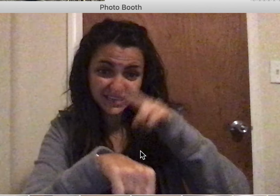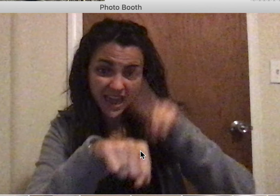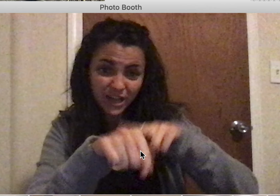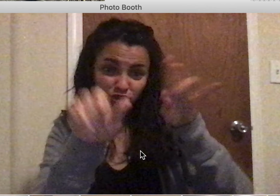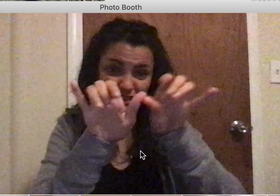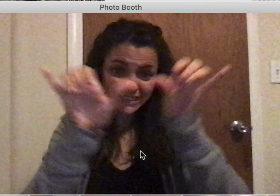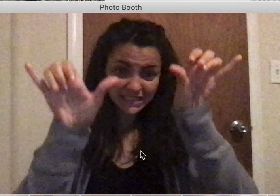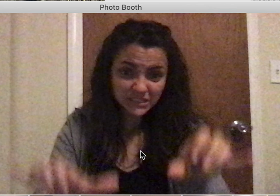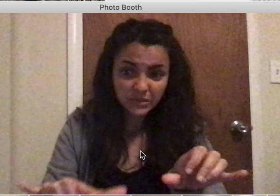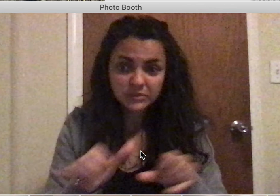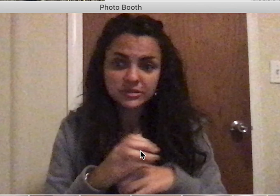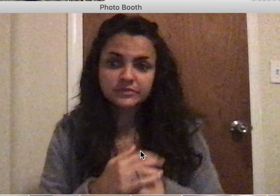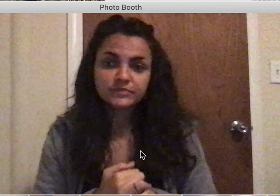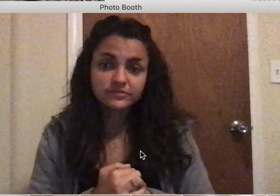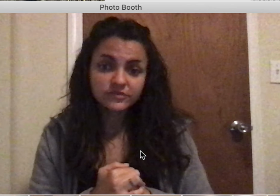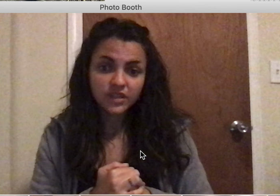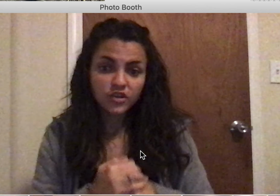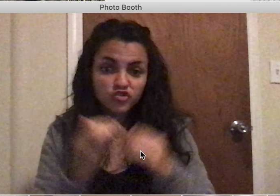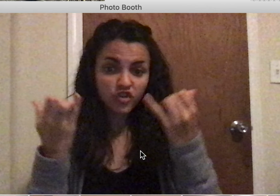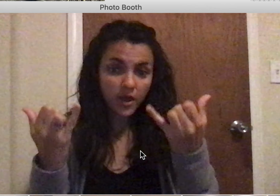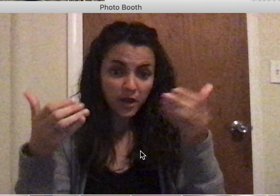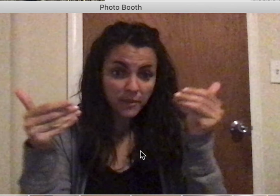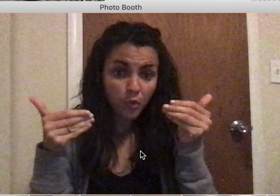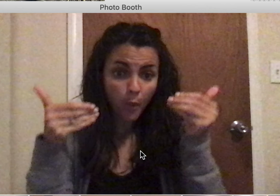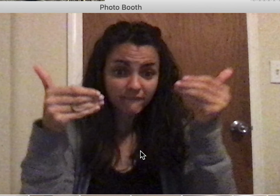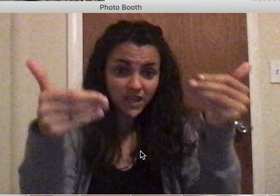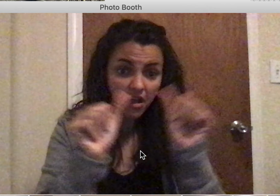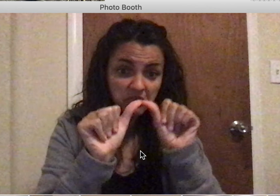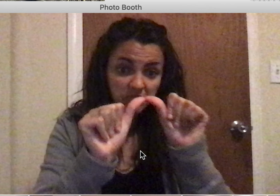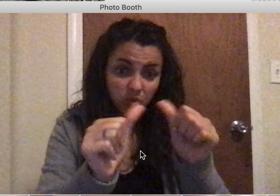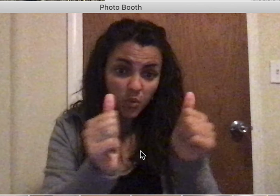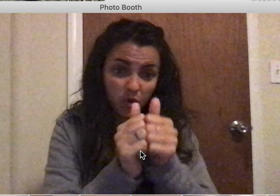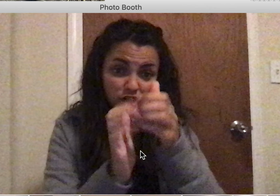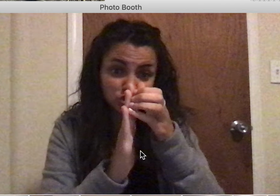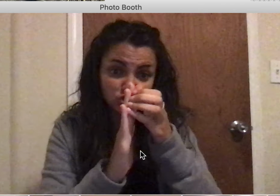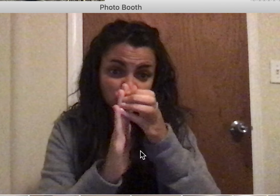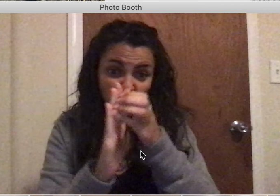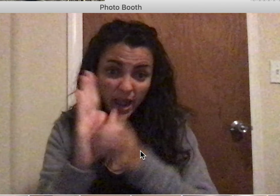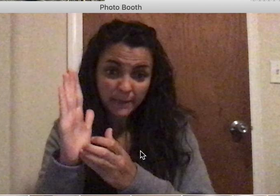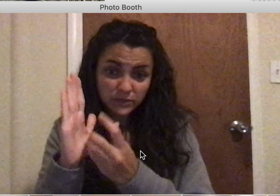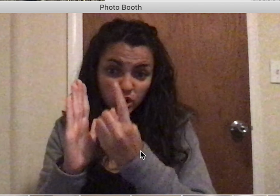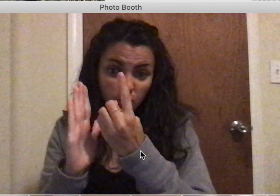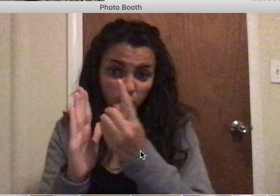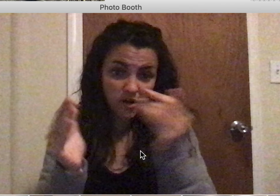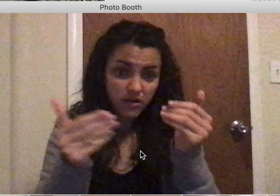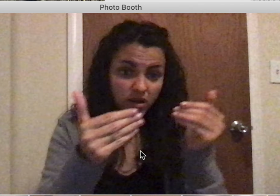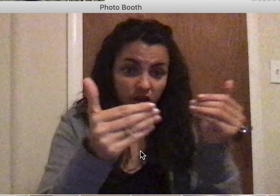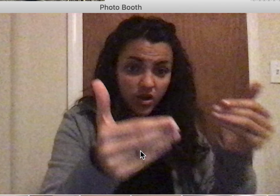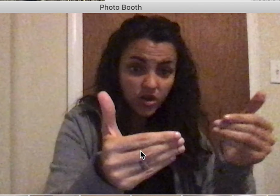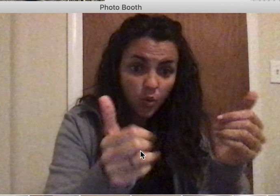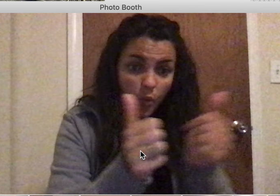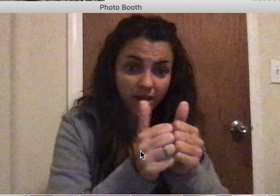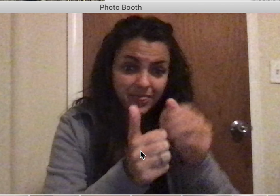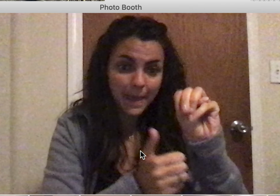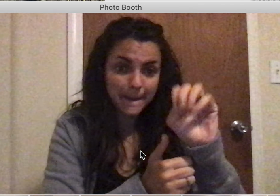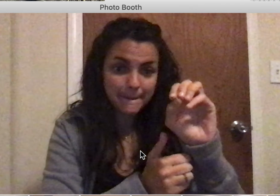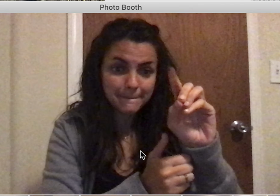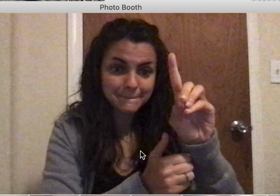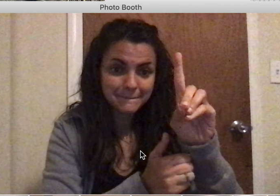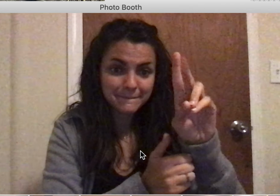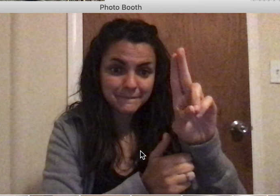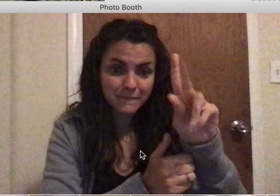right now we're moving on in chapter 1 to module 1. So in the textbook, which hopefully you